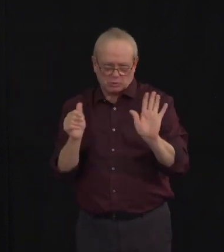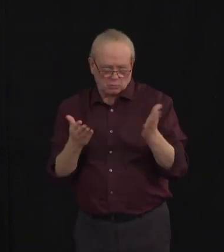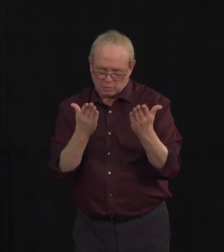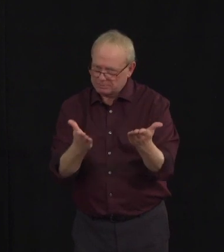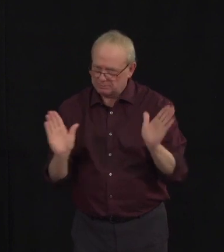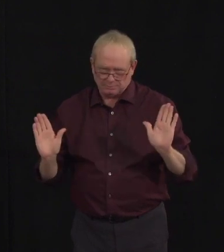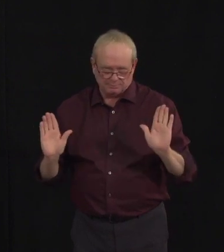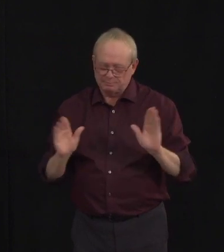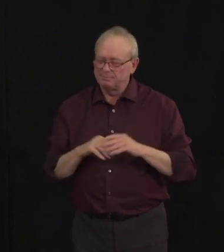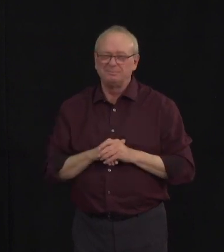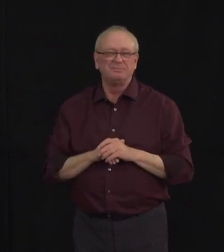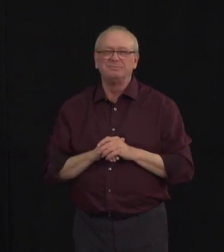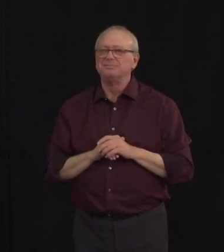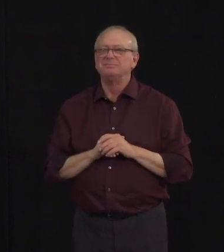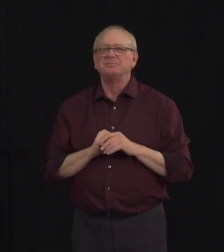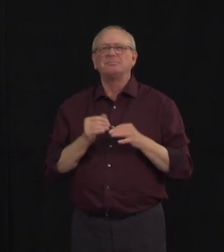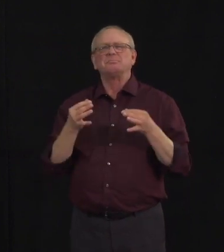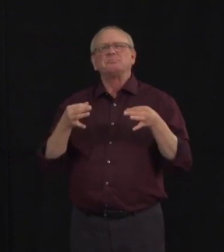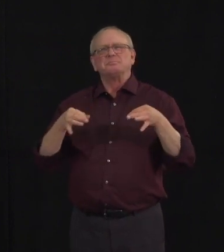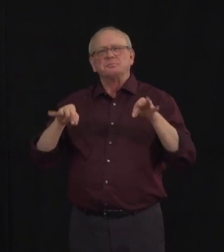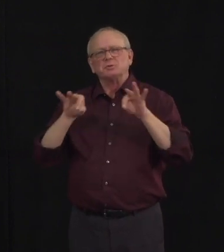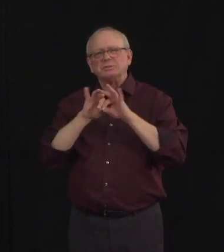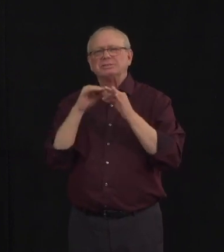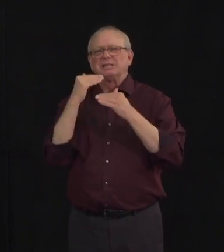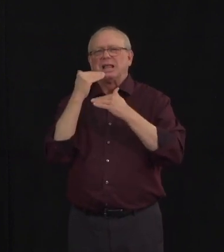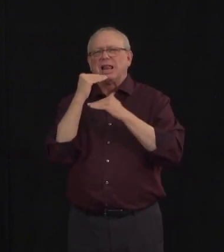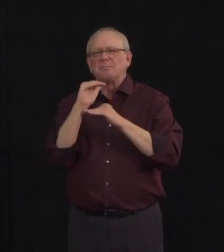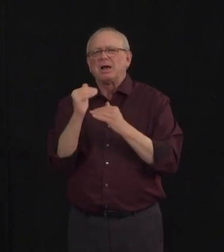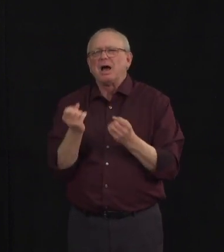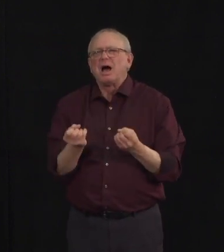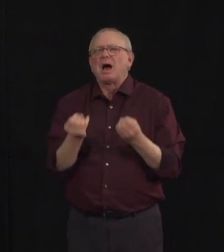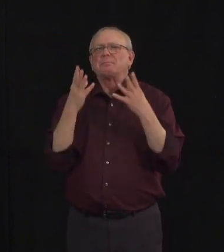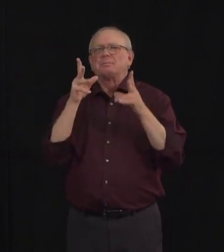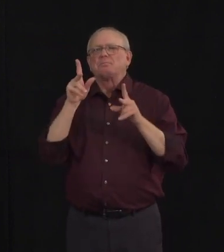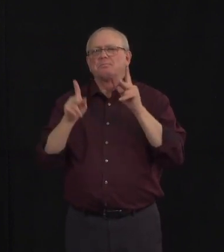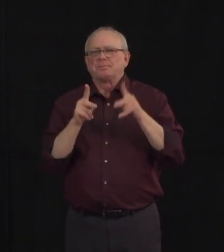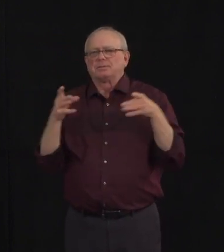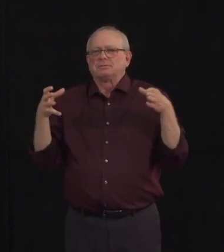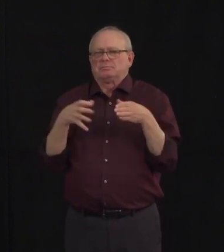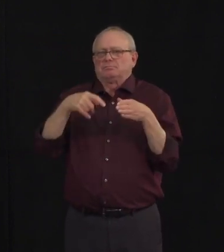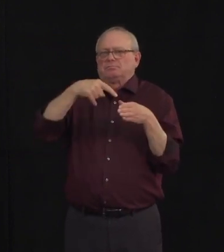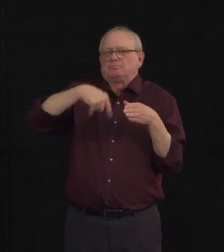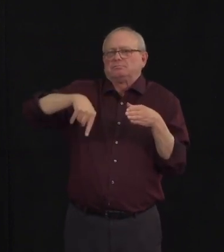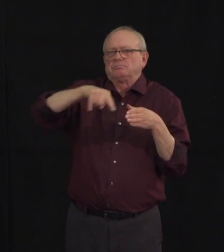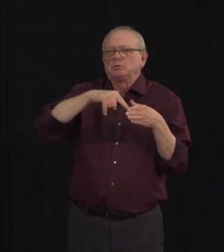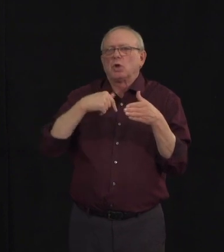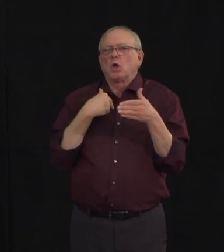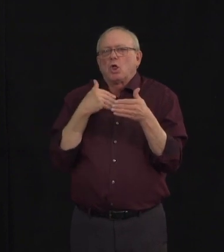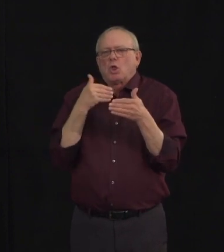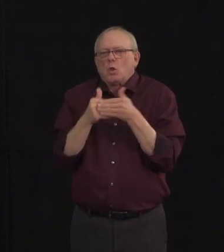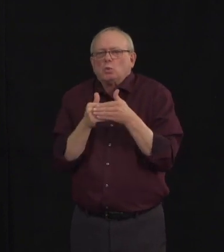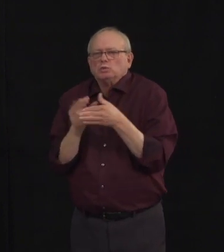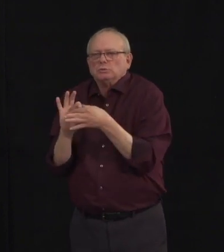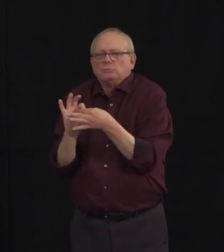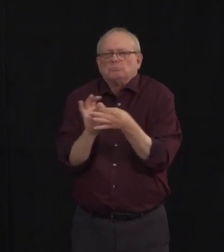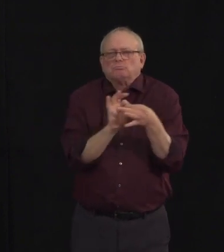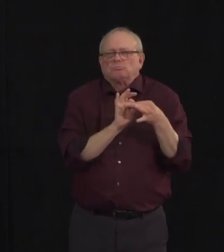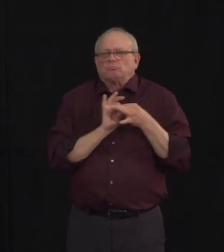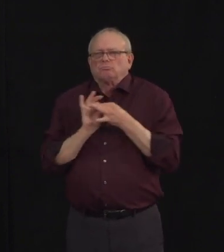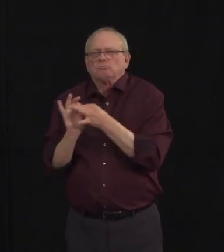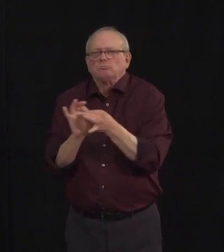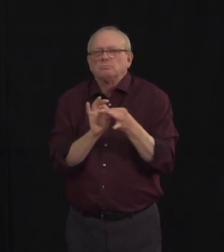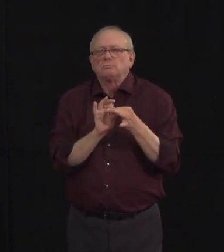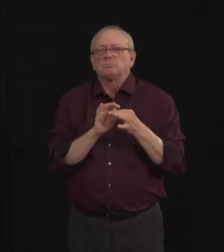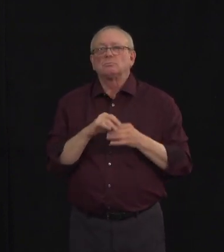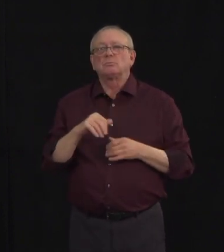because you need to limit the number of people that you have a close physical distance with. And the second thing that is important in this relaunch